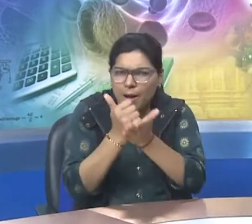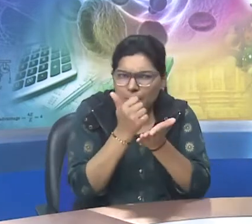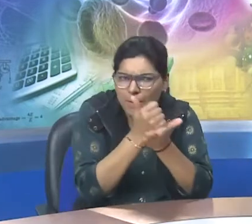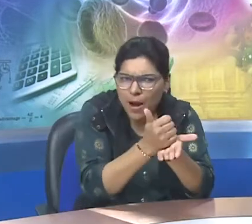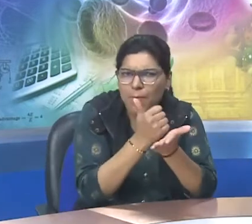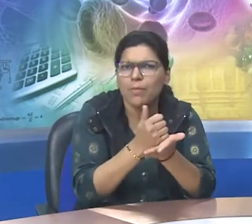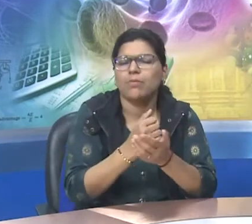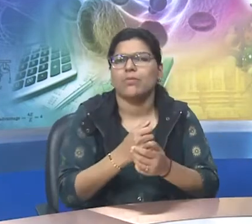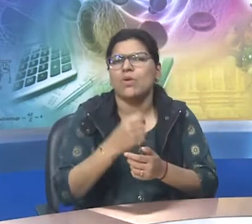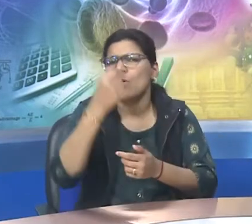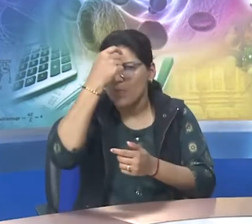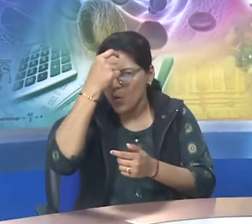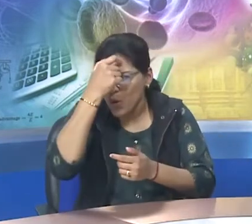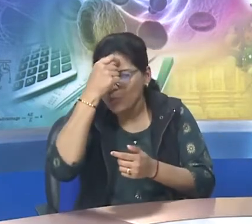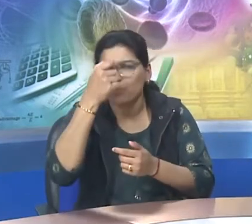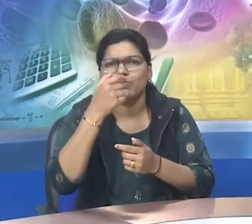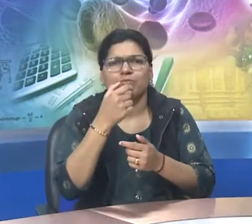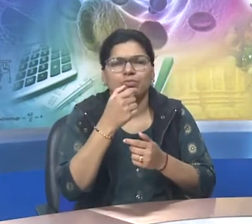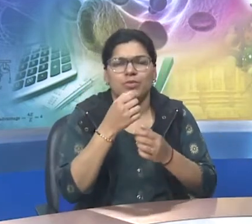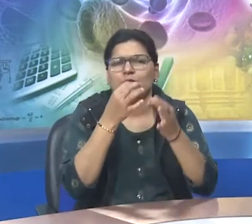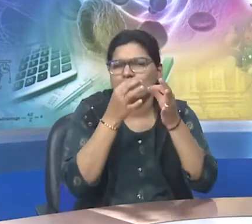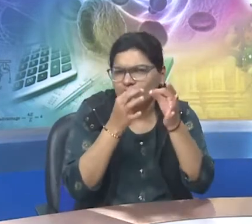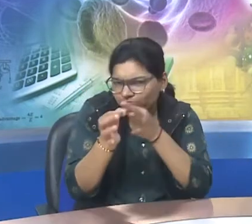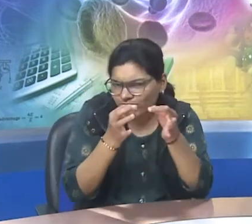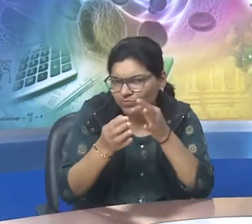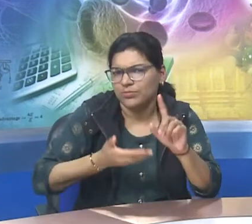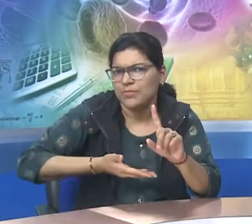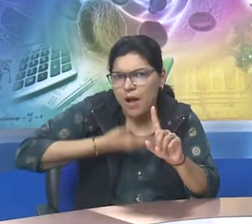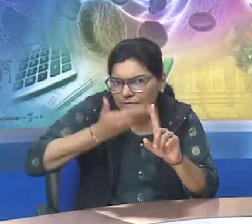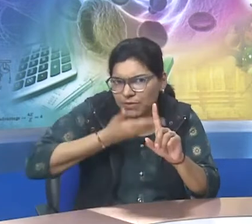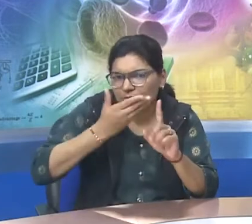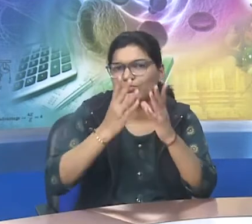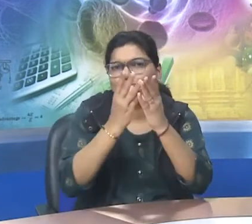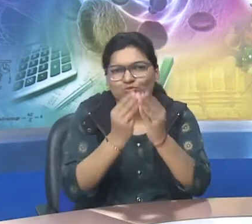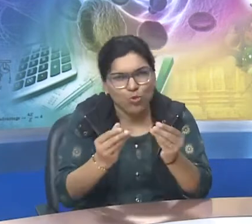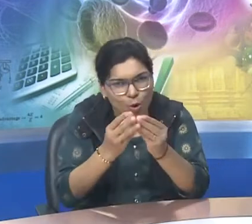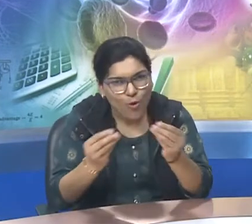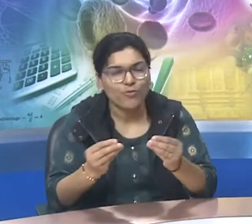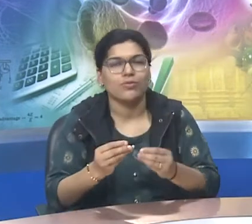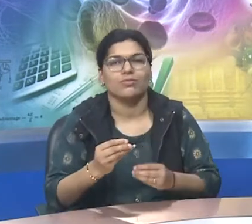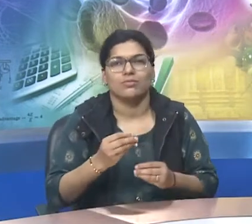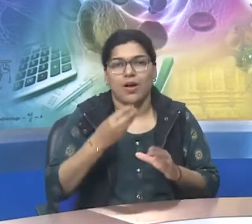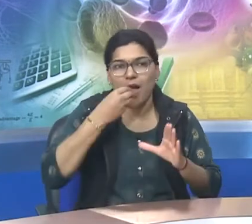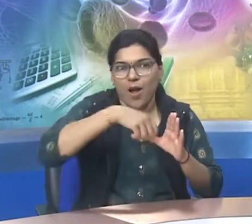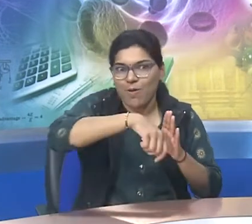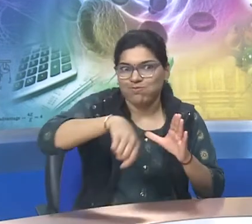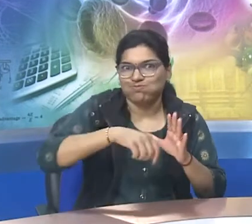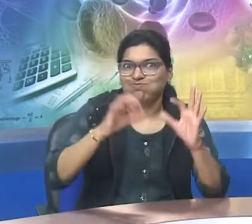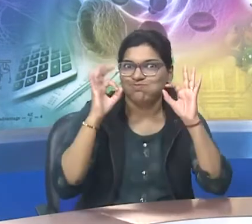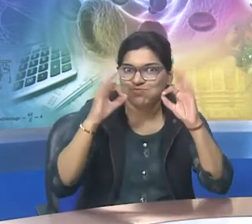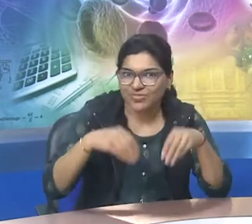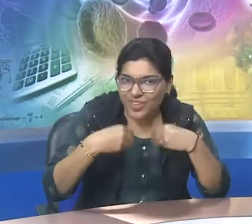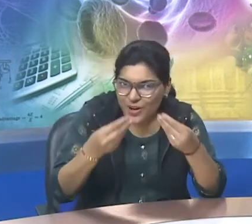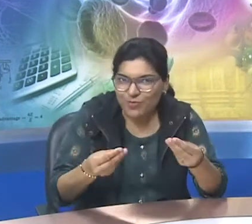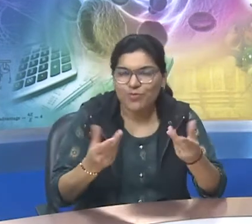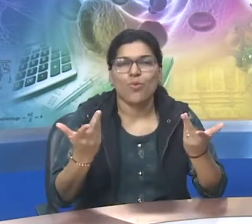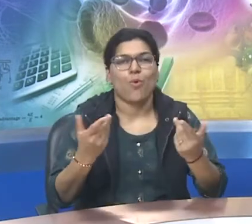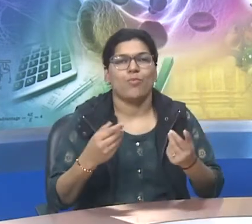have? Generally, grandmothers are soft in nature and they teach so many things. They cook